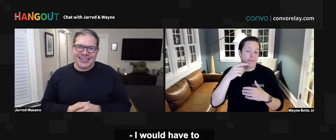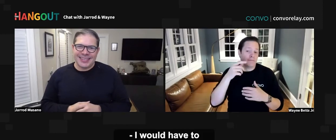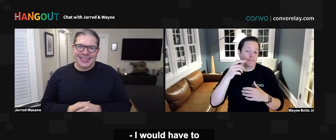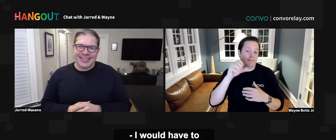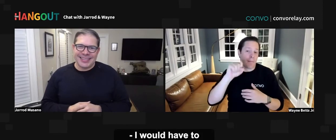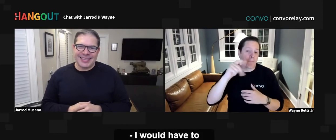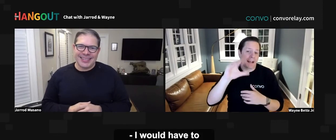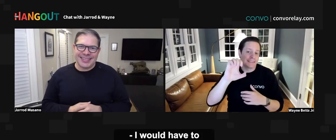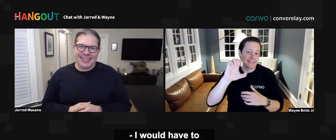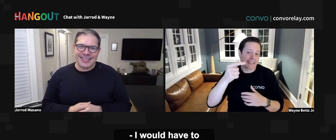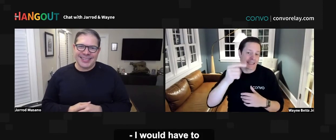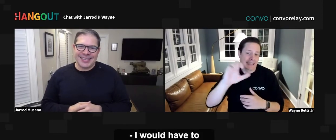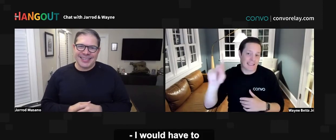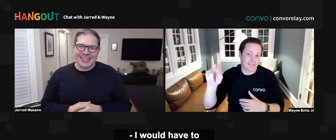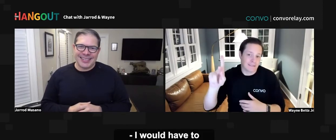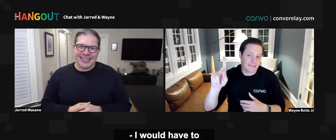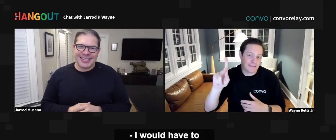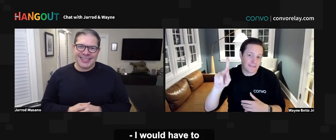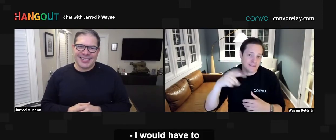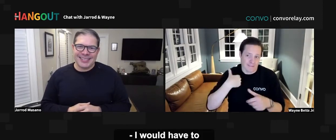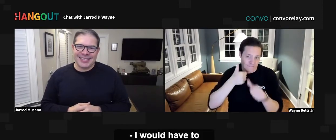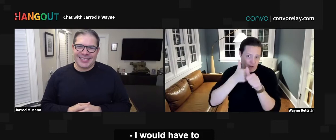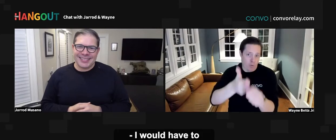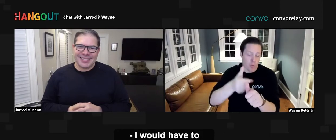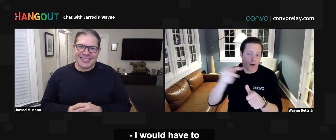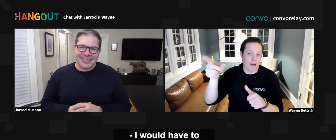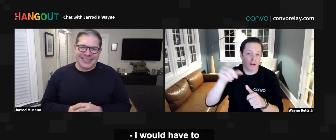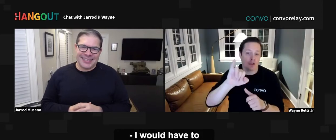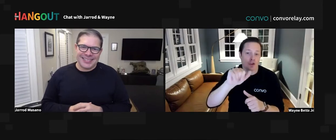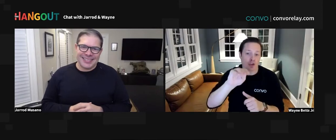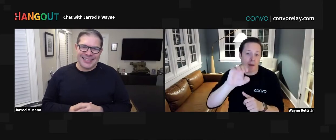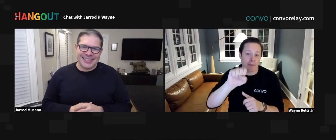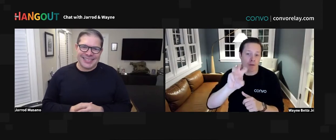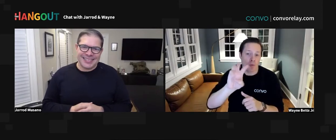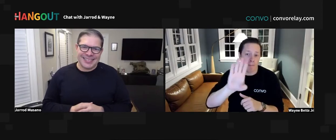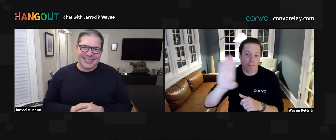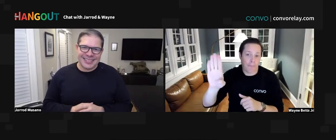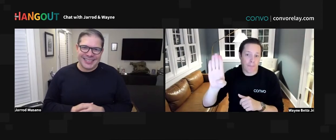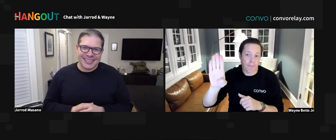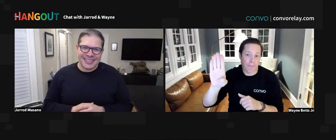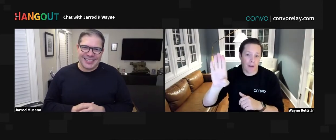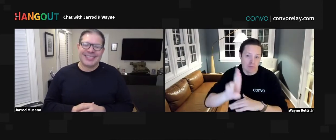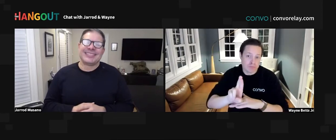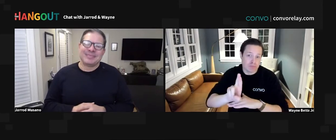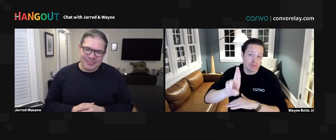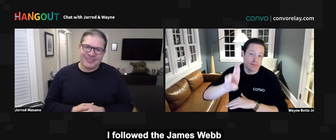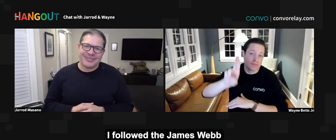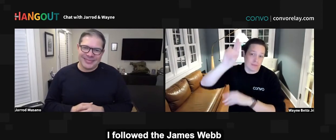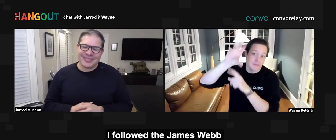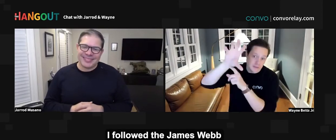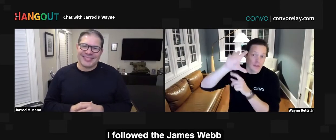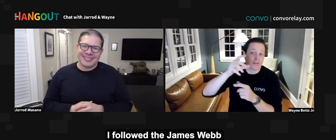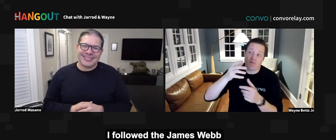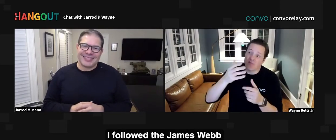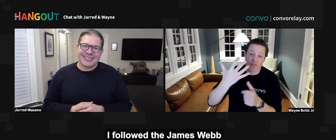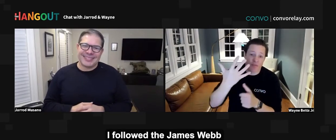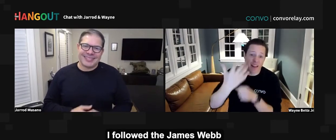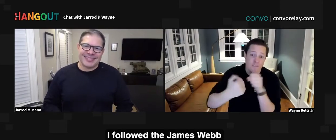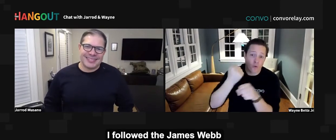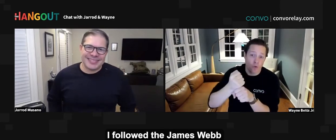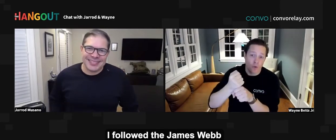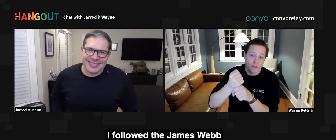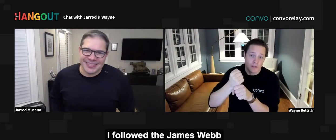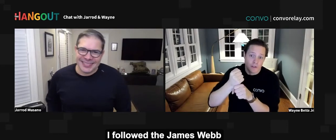Uh, I would have to say I am a space geek. I am a closet space geek. I followed the James